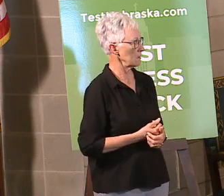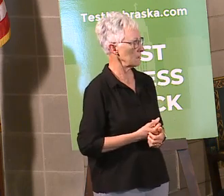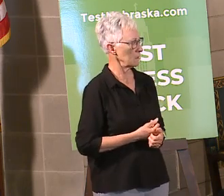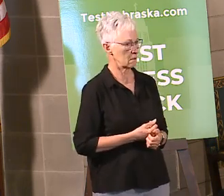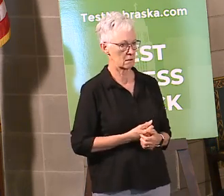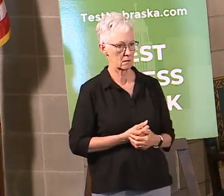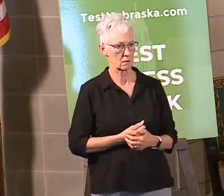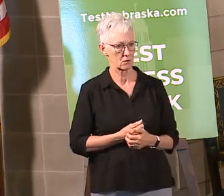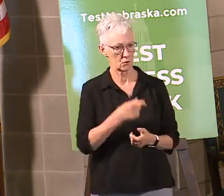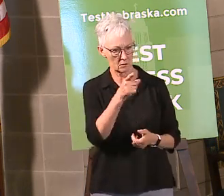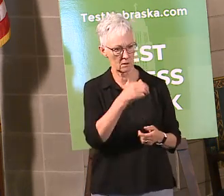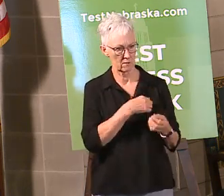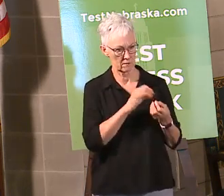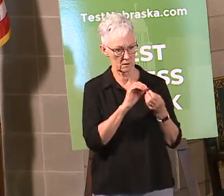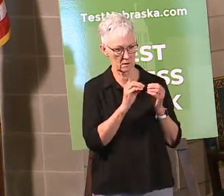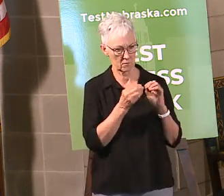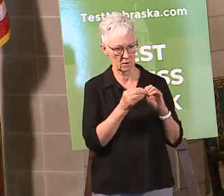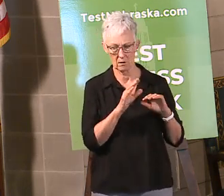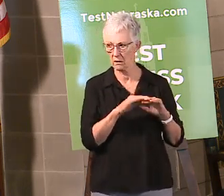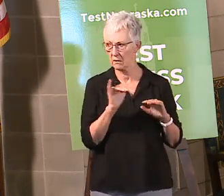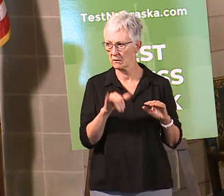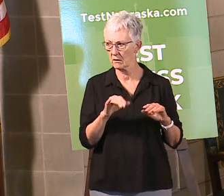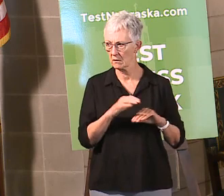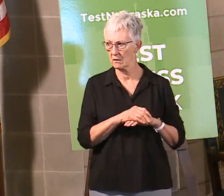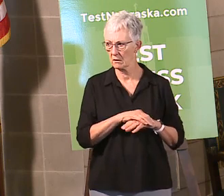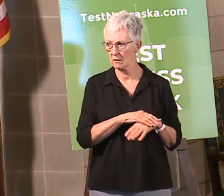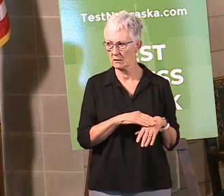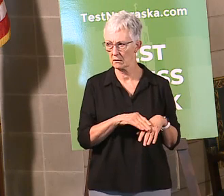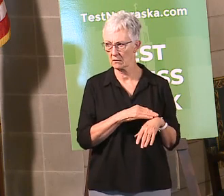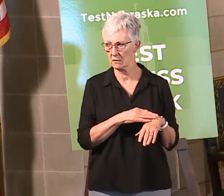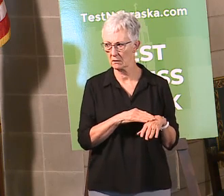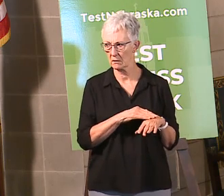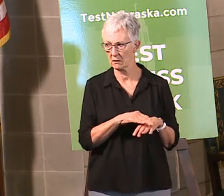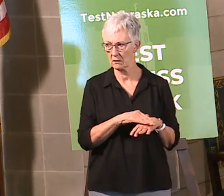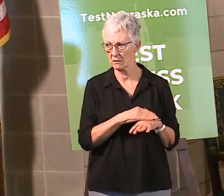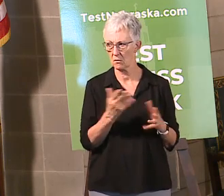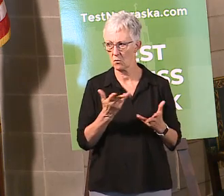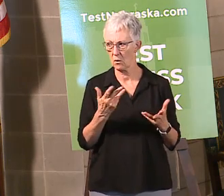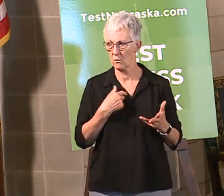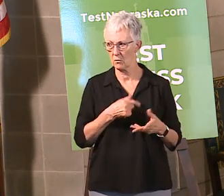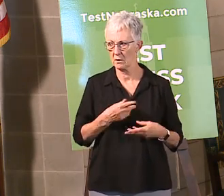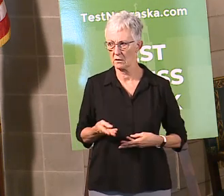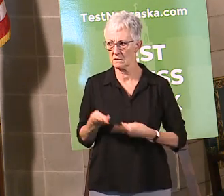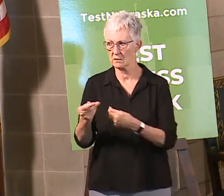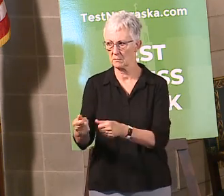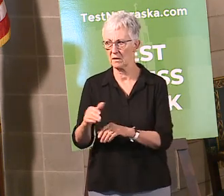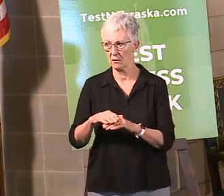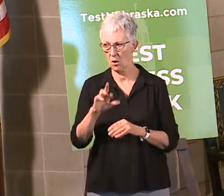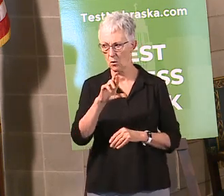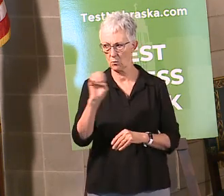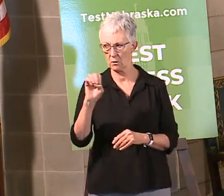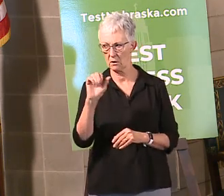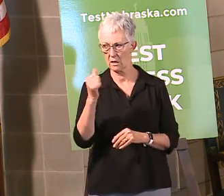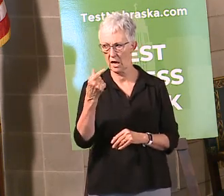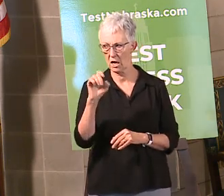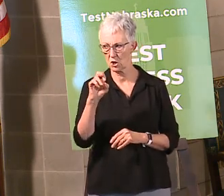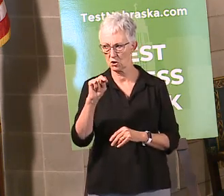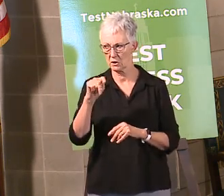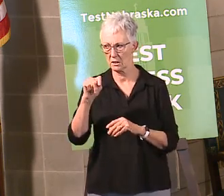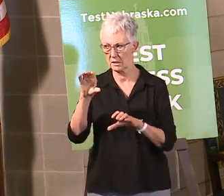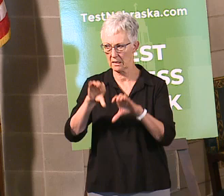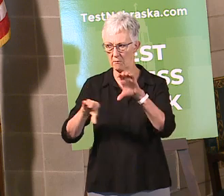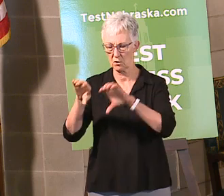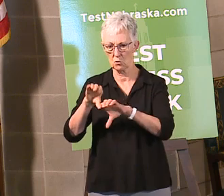I don't have the numbers off the top of my head, but we can work. Taylor, can you get the numbers on, see if we can break out what we're spending on reagents for the CARES Act